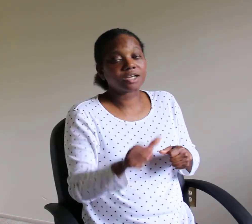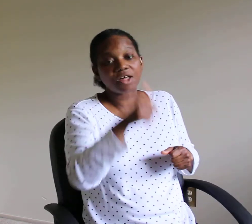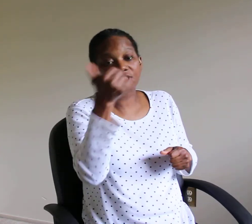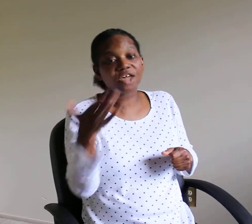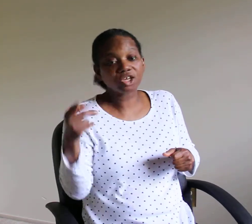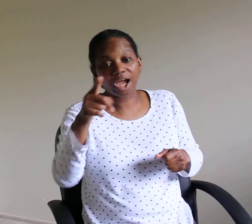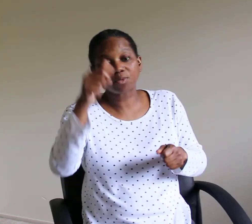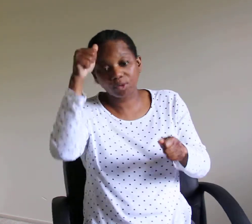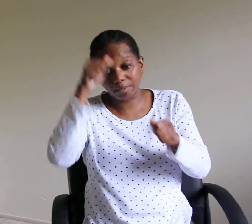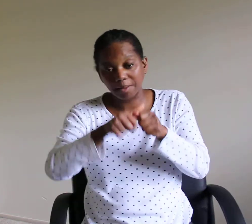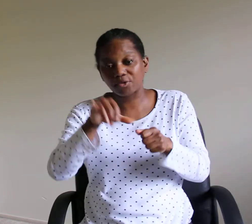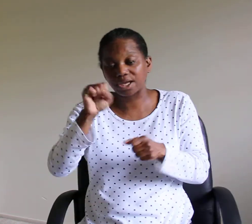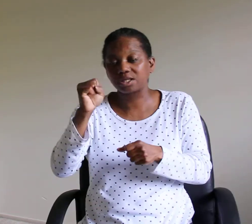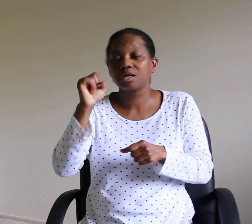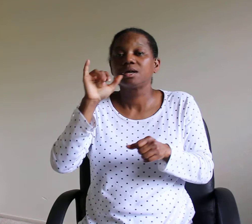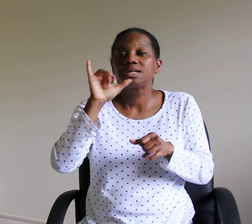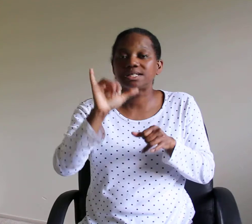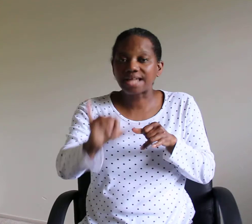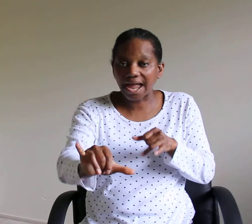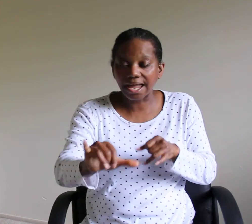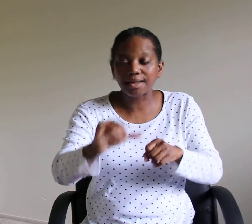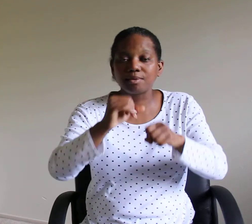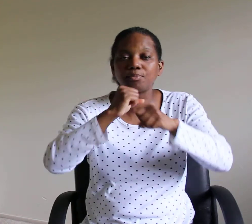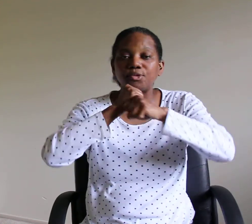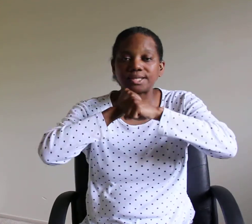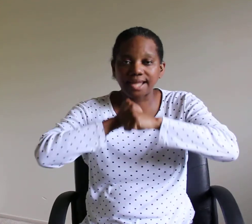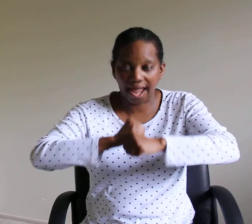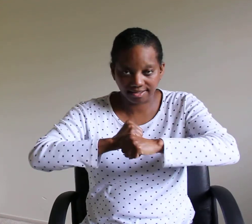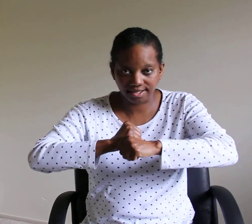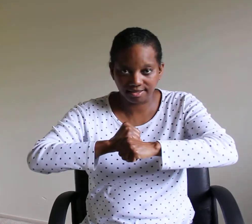Another thing you guys want to remember is stay protected.